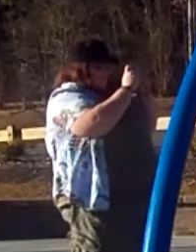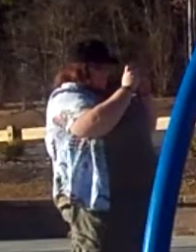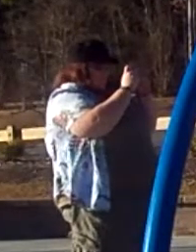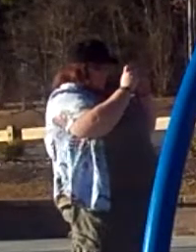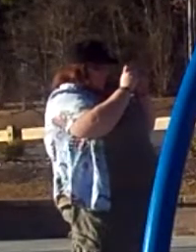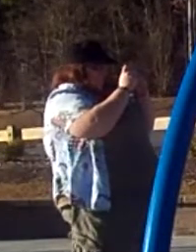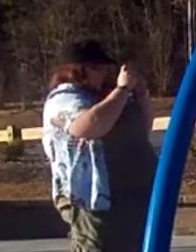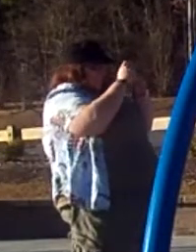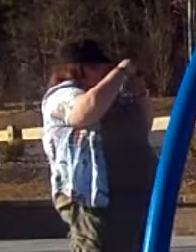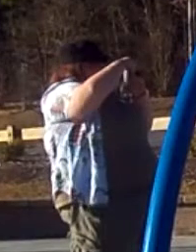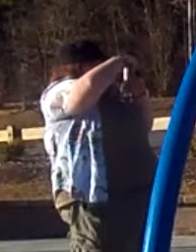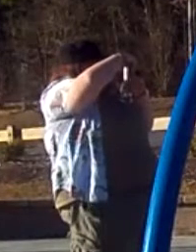Going sun blind.